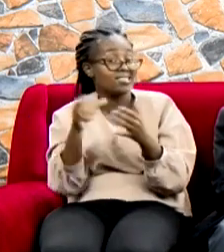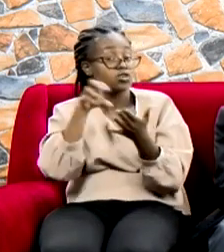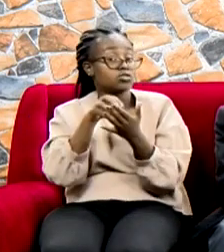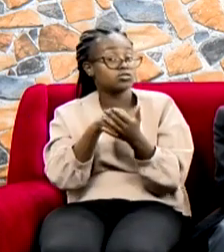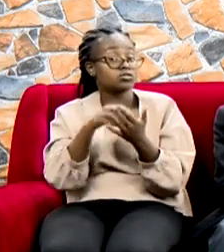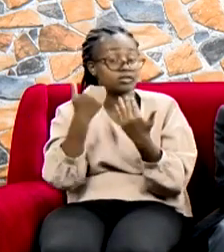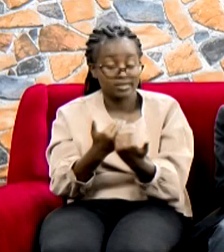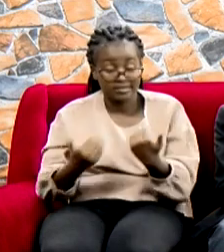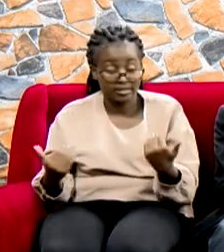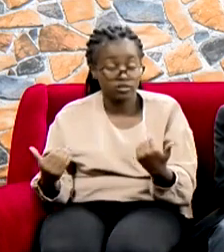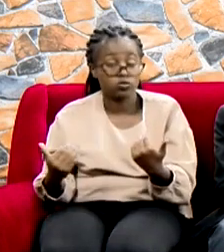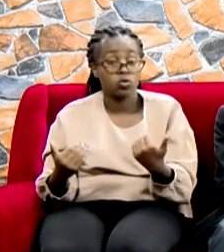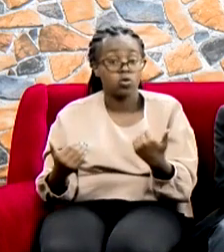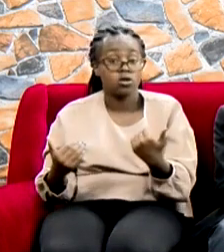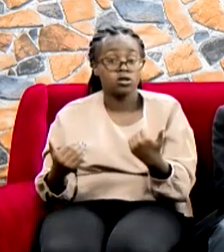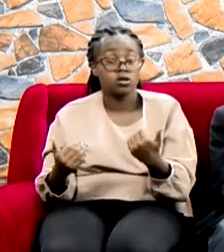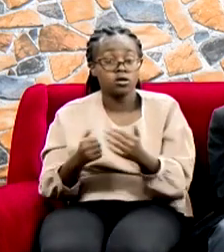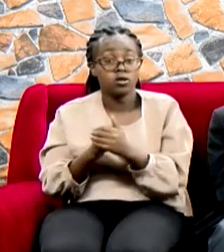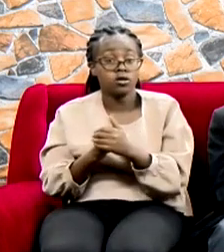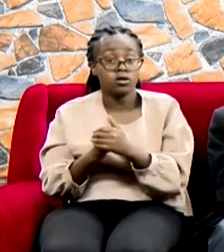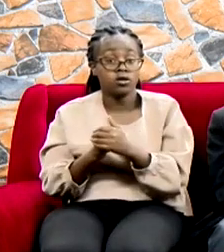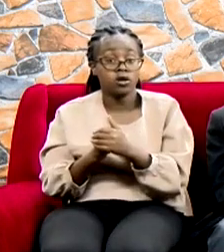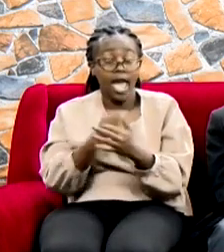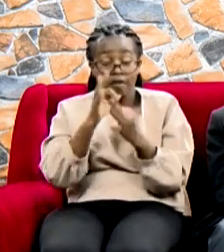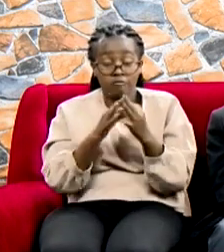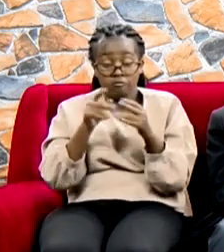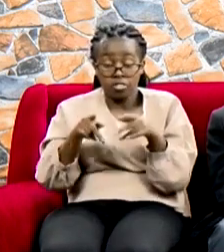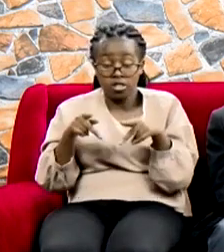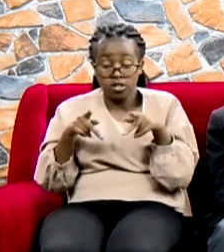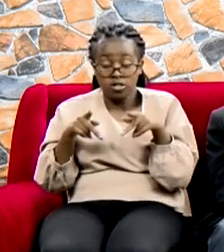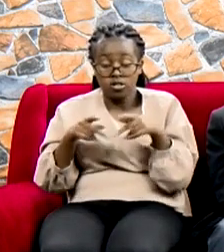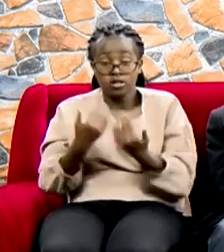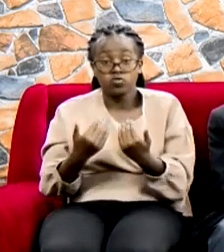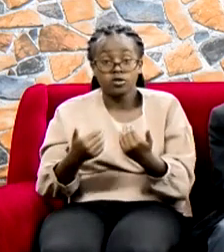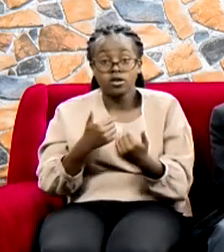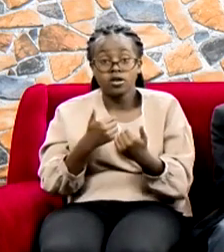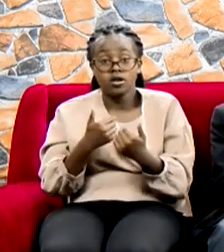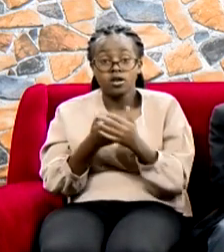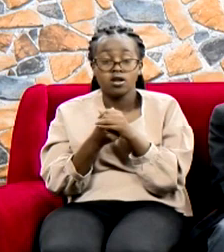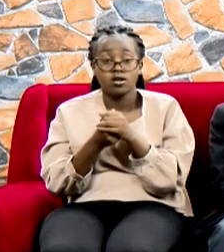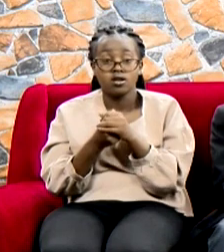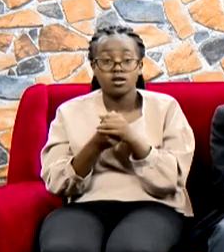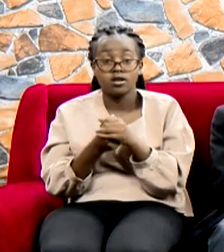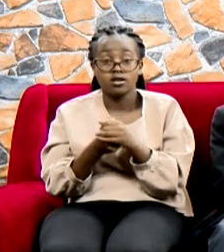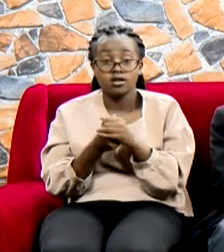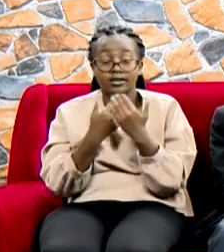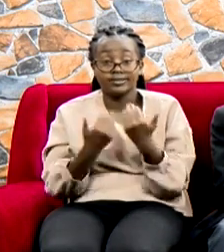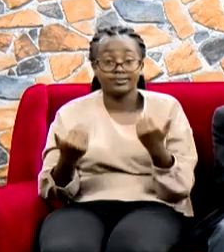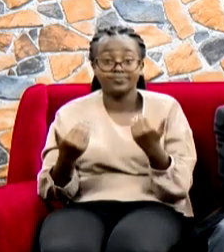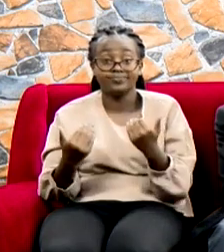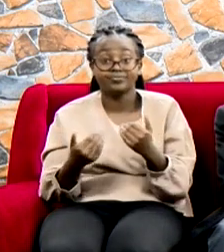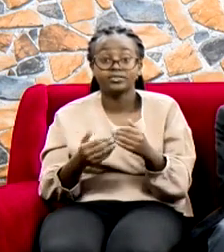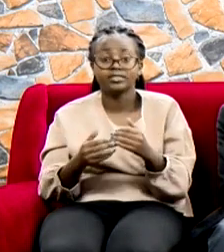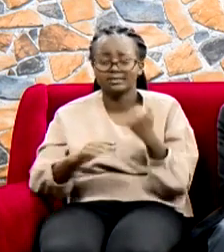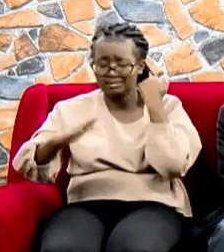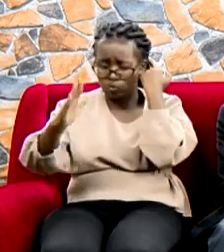conditions like childhood disintegrative disorder. So if the child disintegrated, by the way, childhood disintegrative disorder is